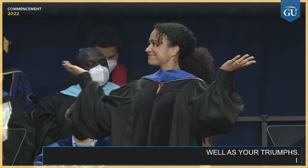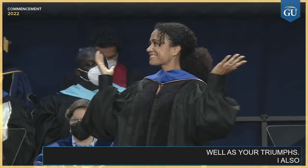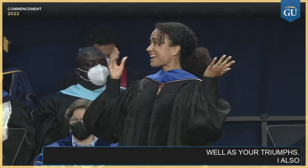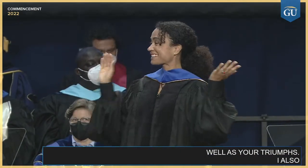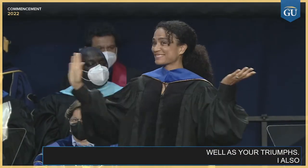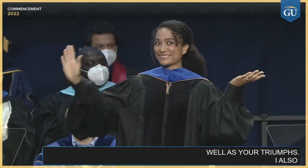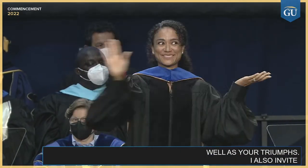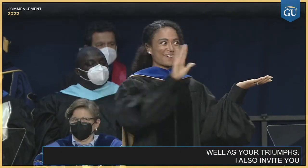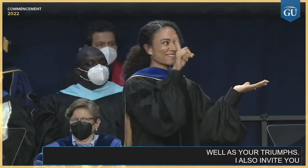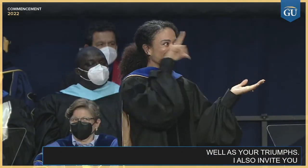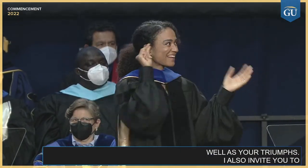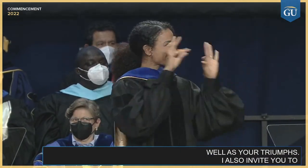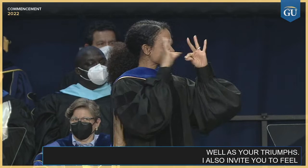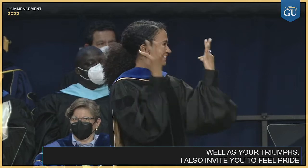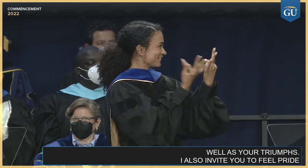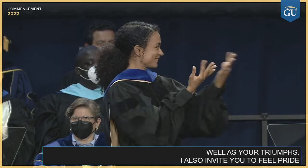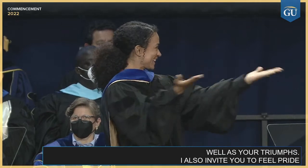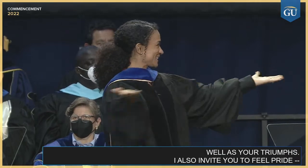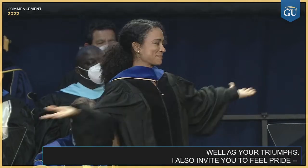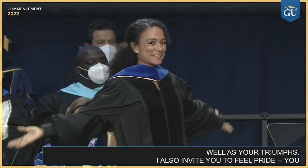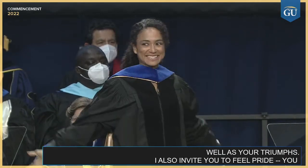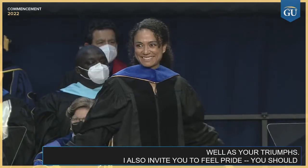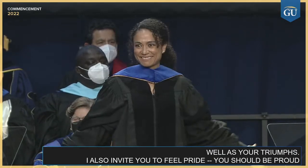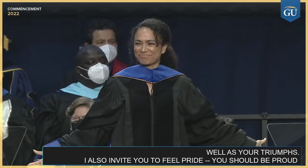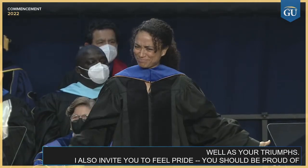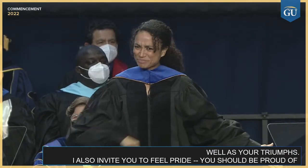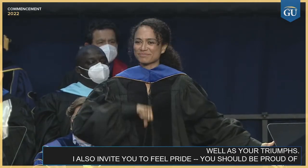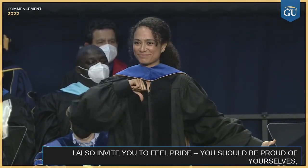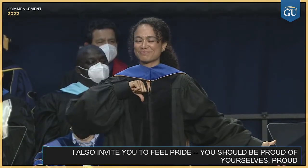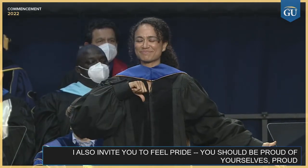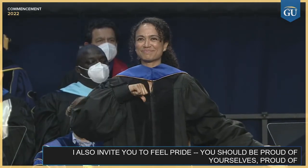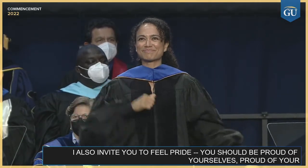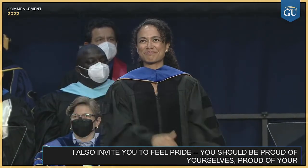friends, and proud of your Gallaudet family.